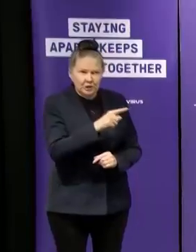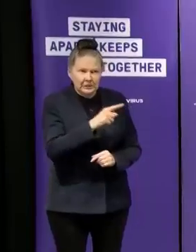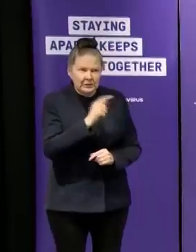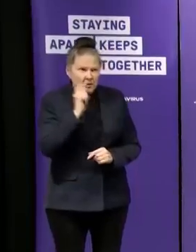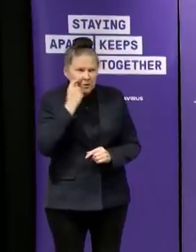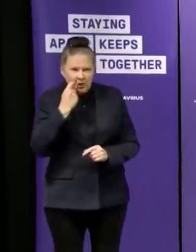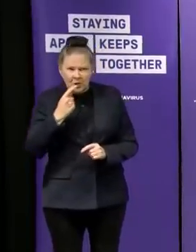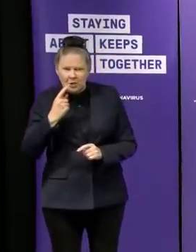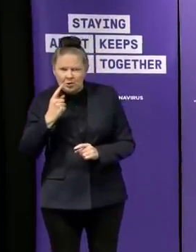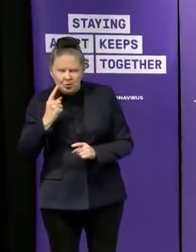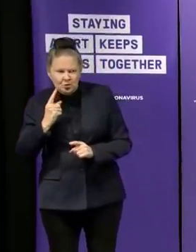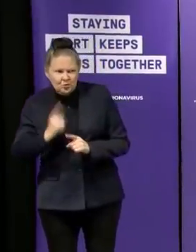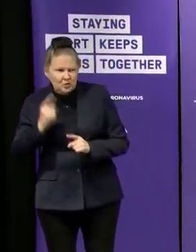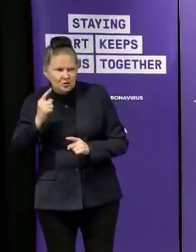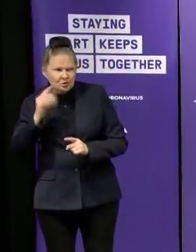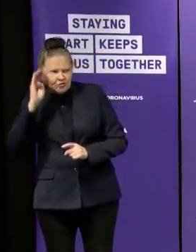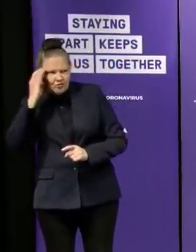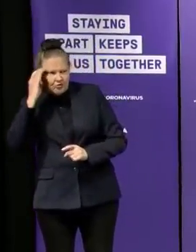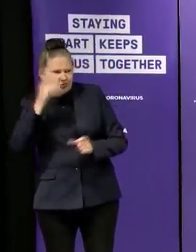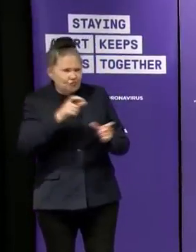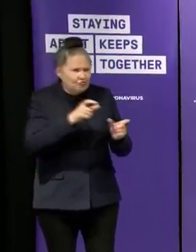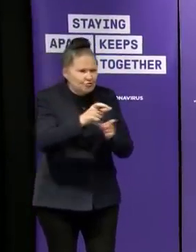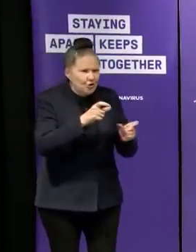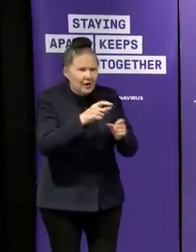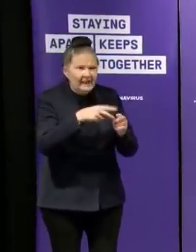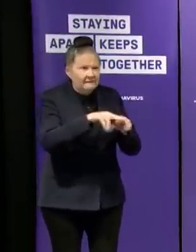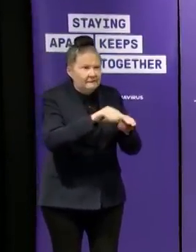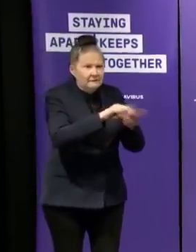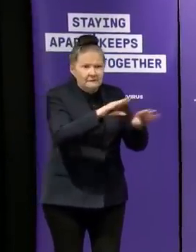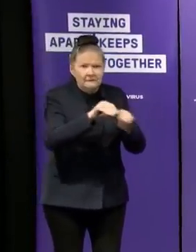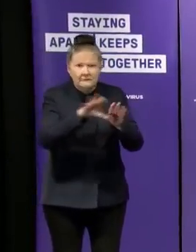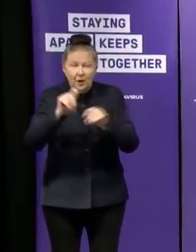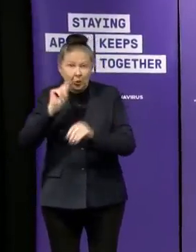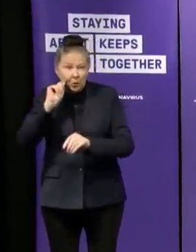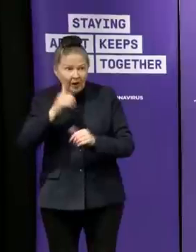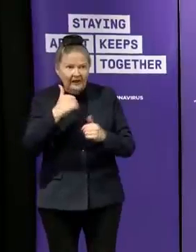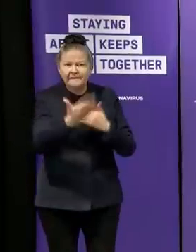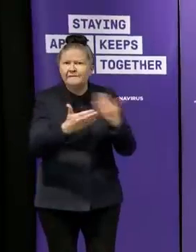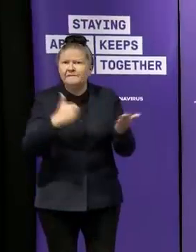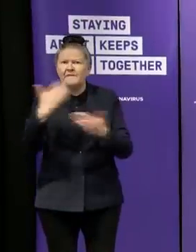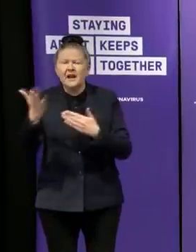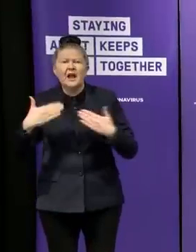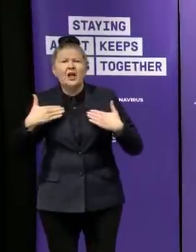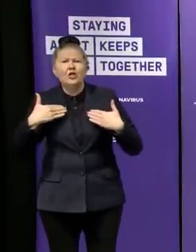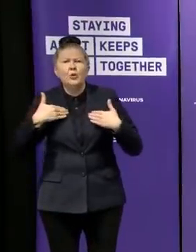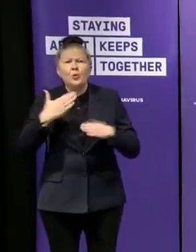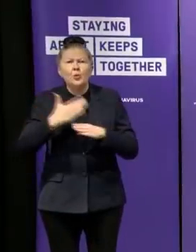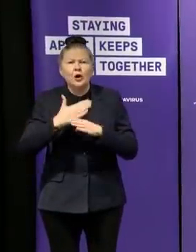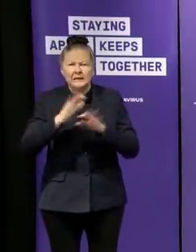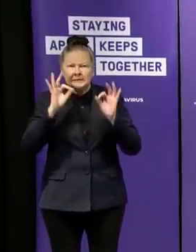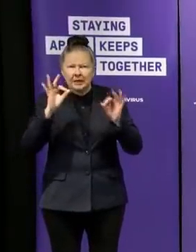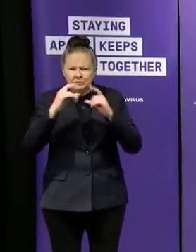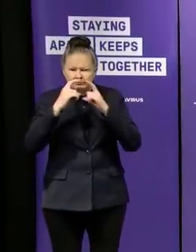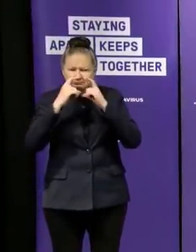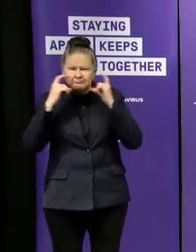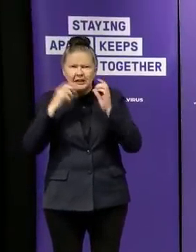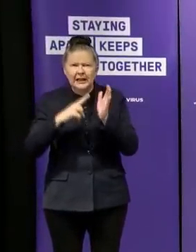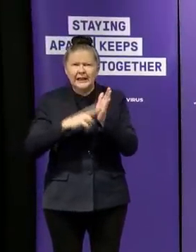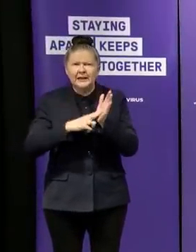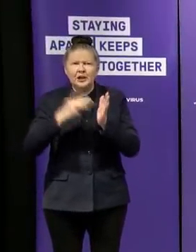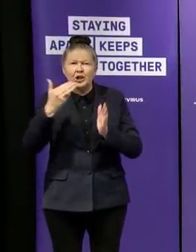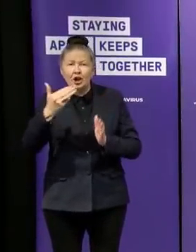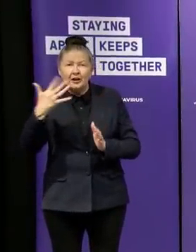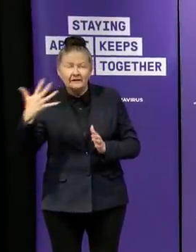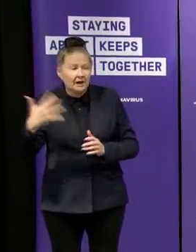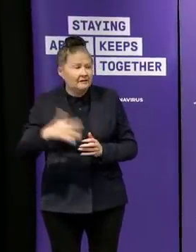and every single outbreak? Are we going to have N95 masks for every single health worker? Are we going to start looking at cohorting, and is that going to